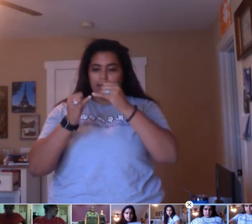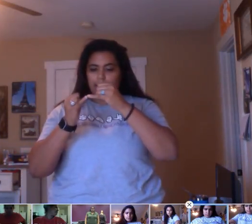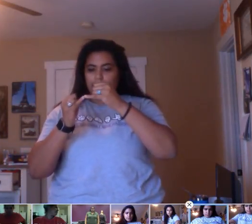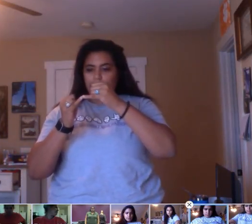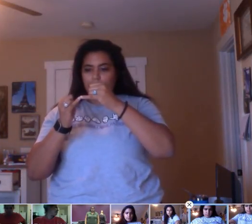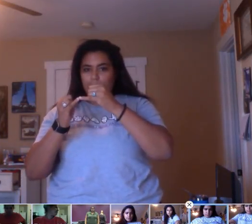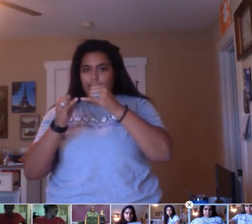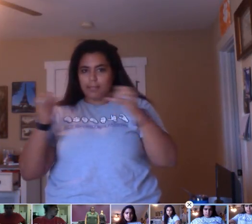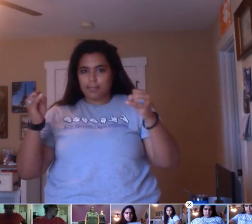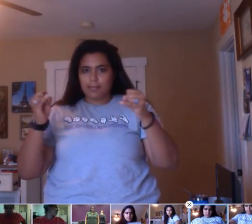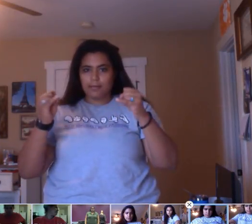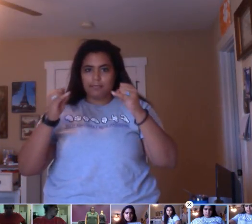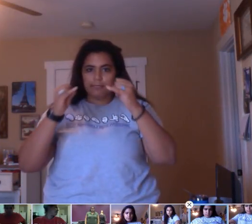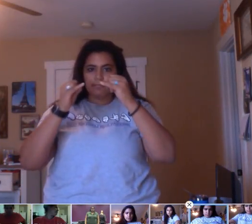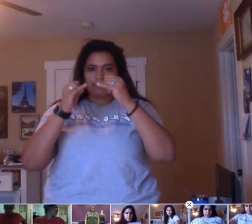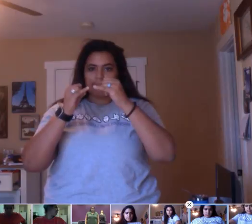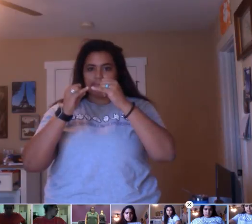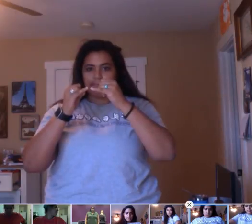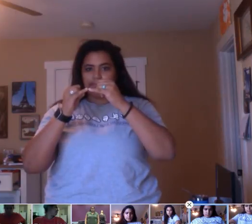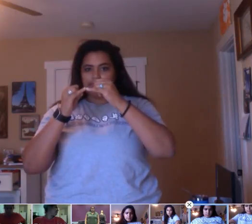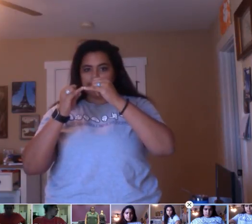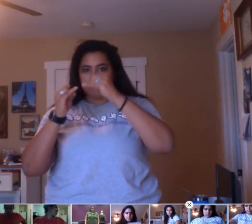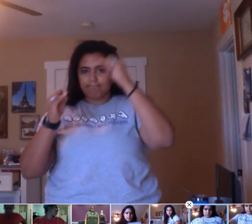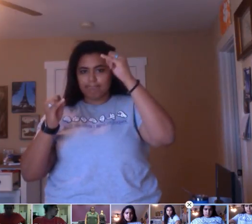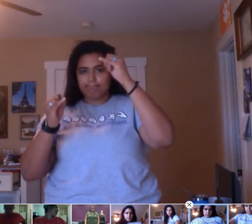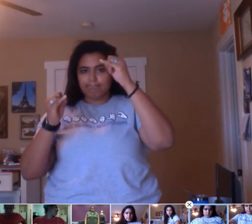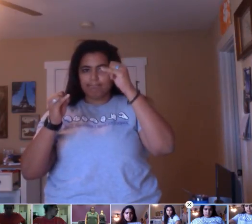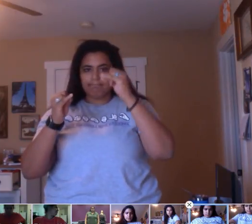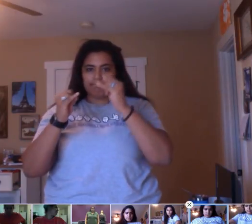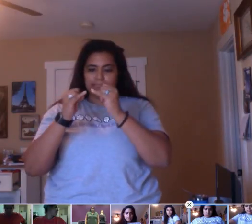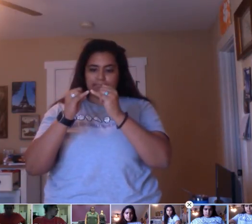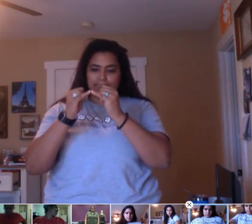bit more. So, if there's a line